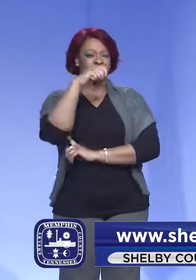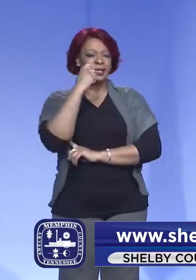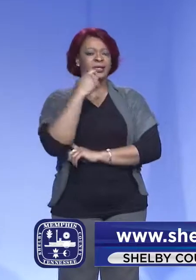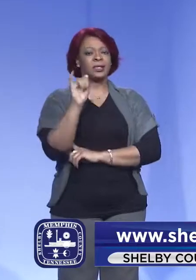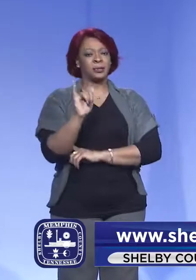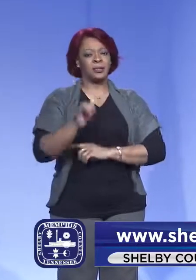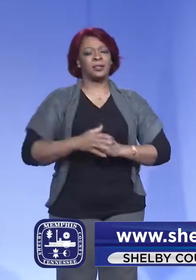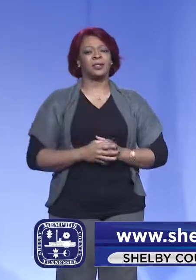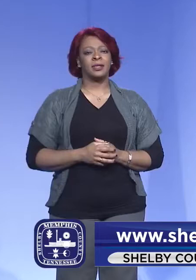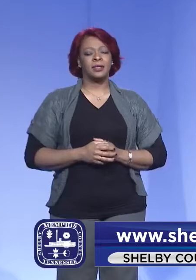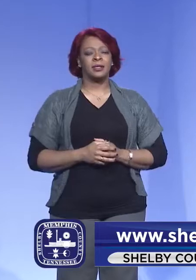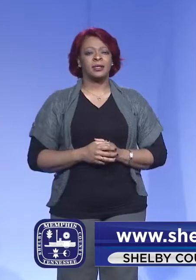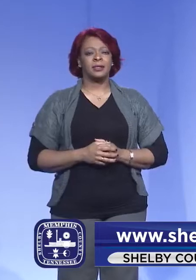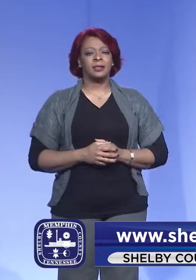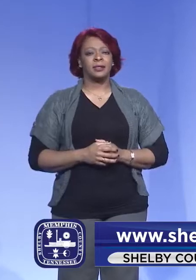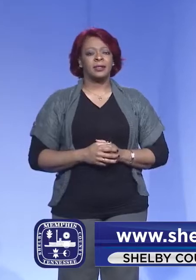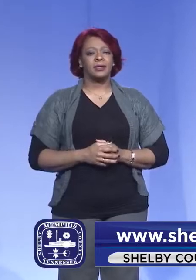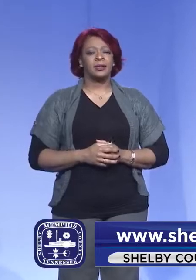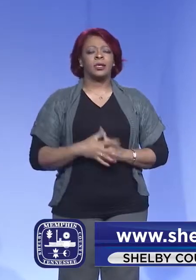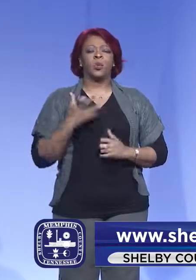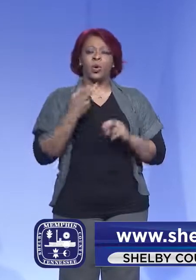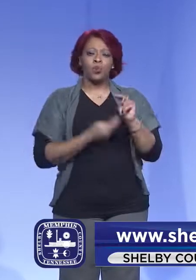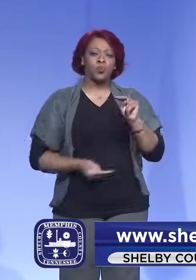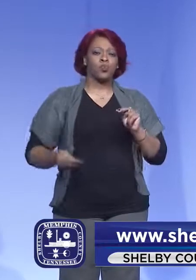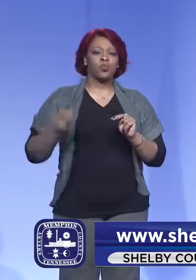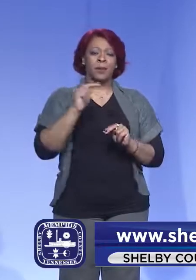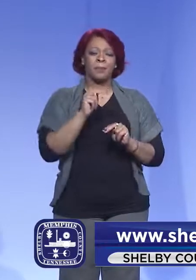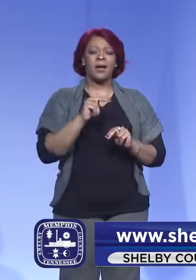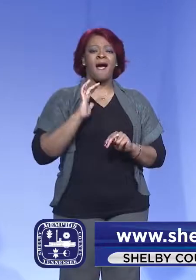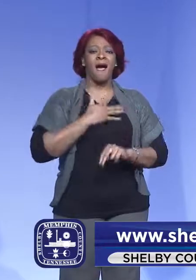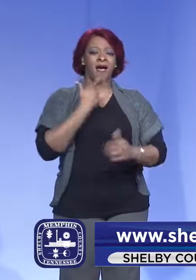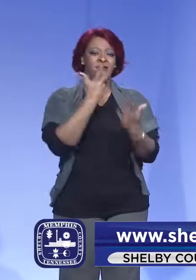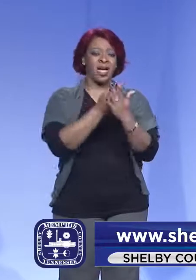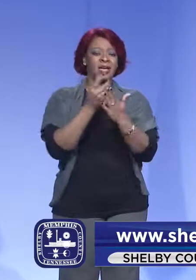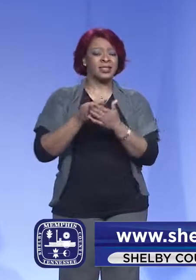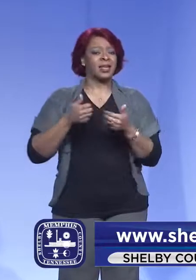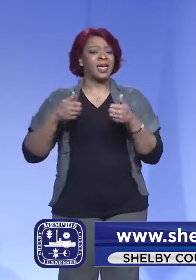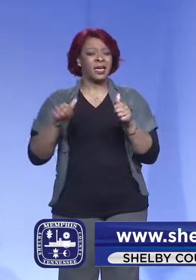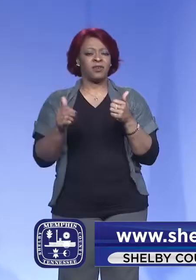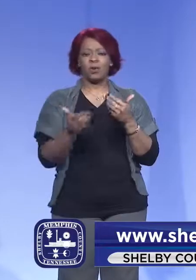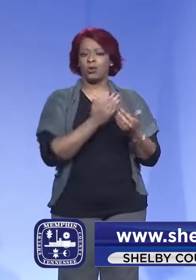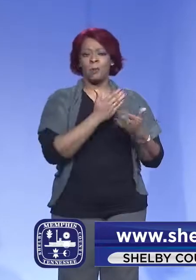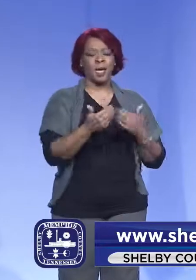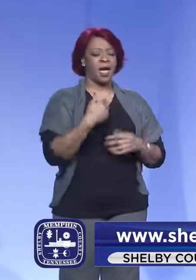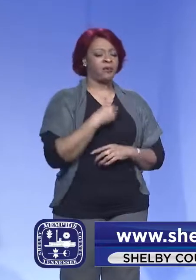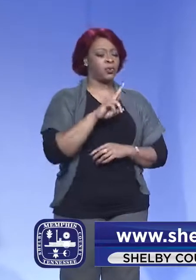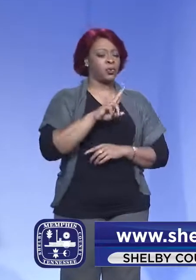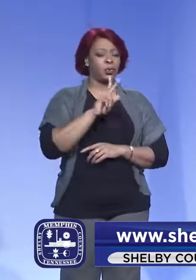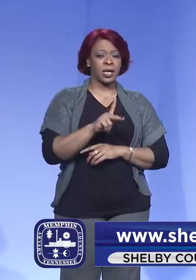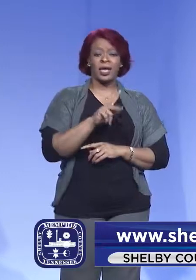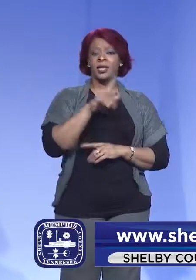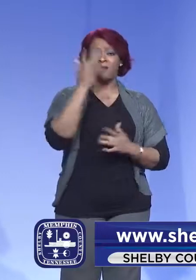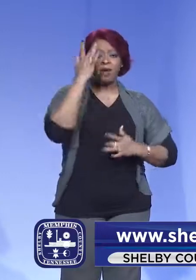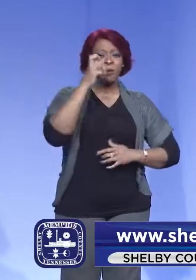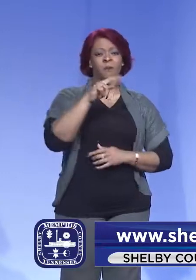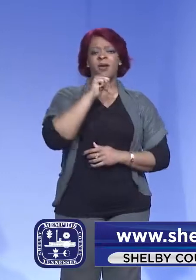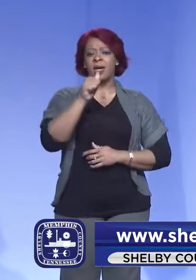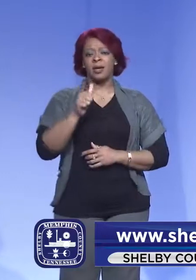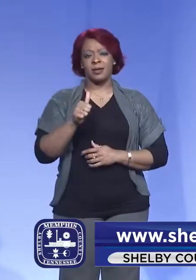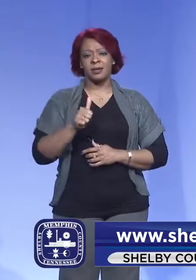as well. We want to ramp up vaccination efforts regardless of whether we have the UK strain here or